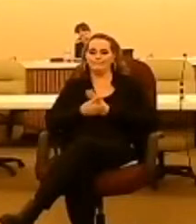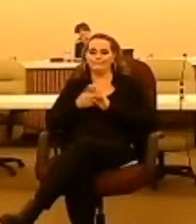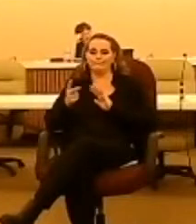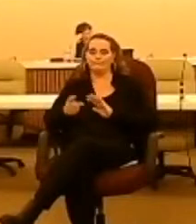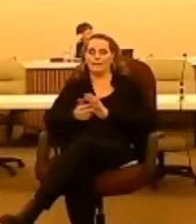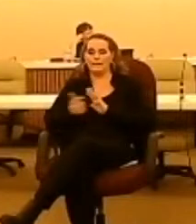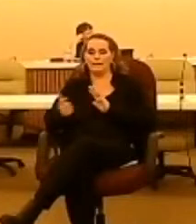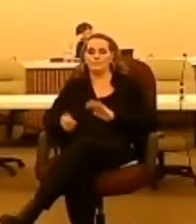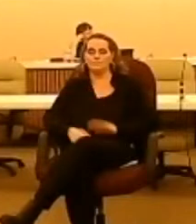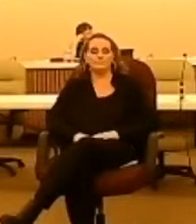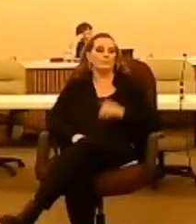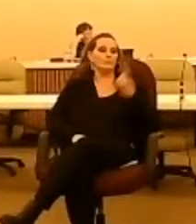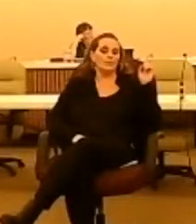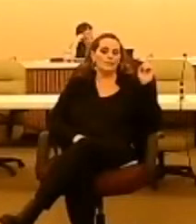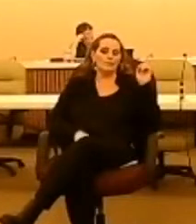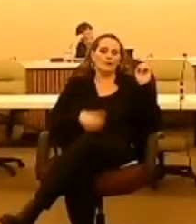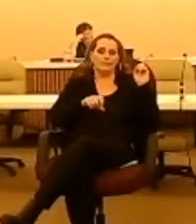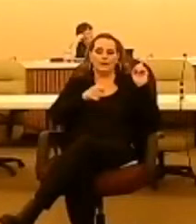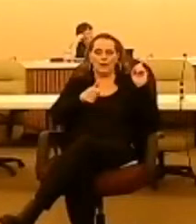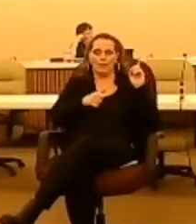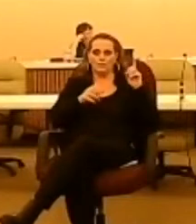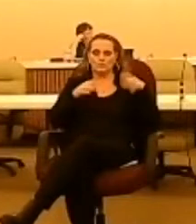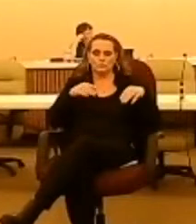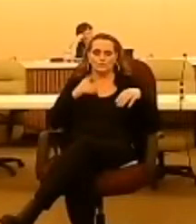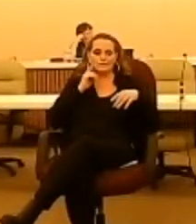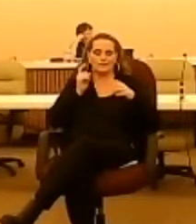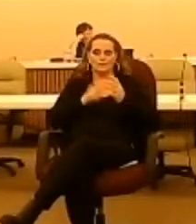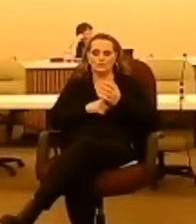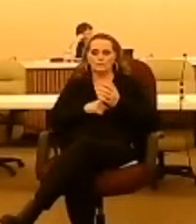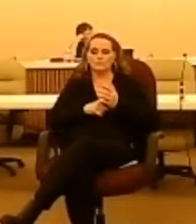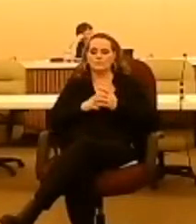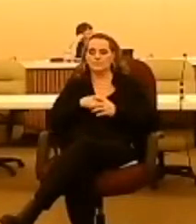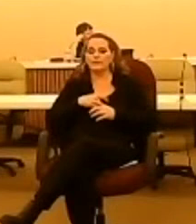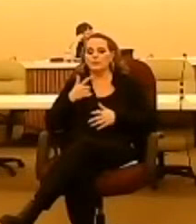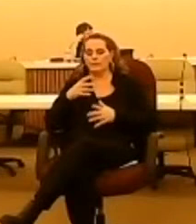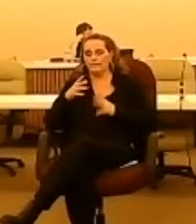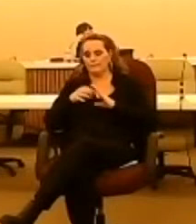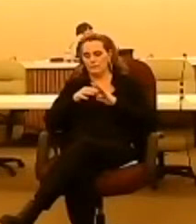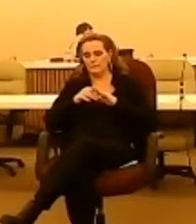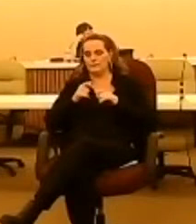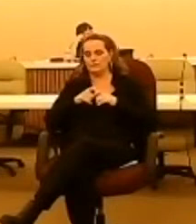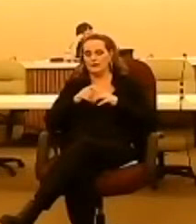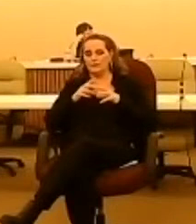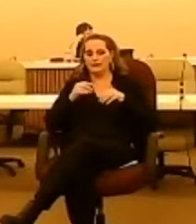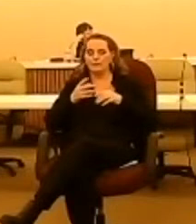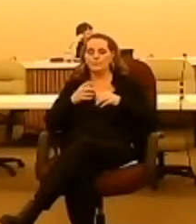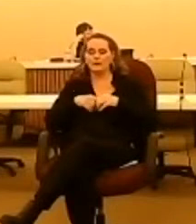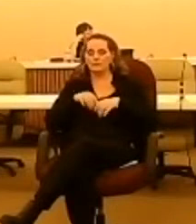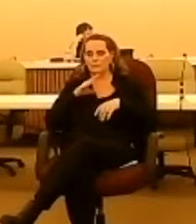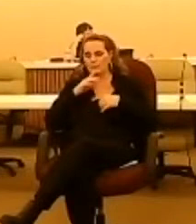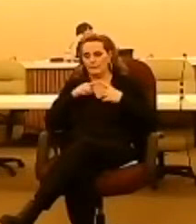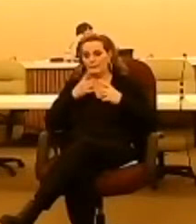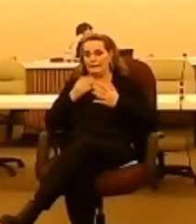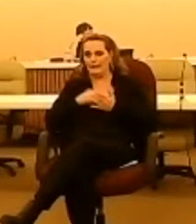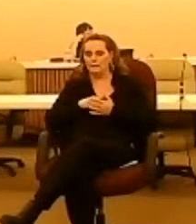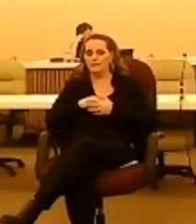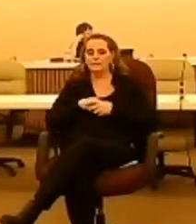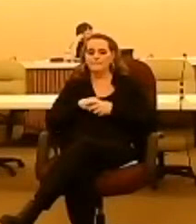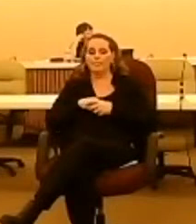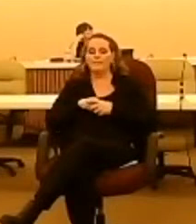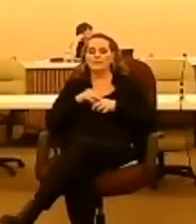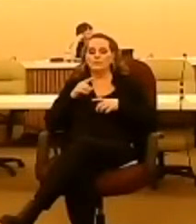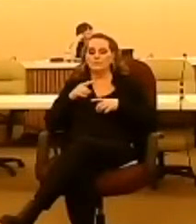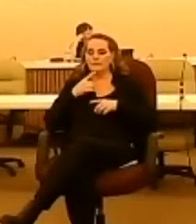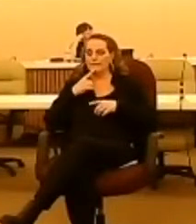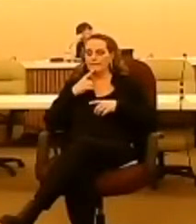And over to your other stores, I do notice and it was mentioned at the last meeting, so I'll bring it up at this one again. They said no